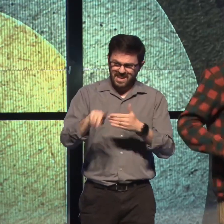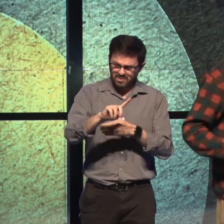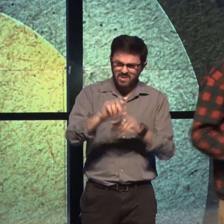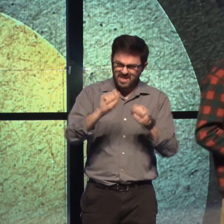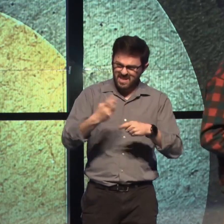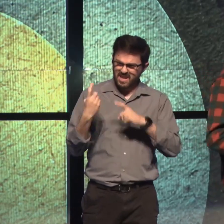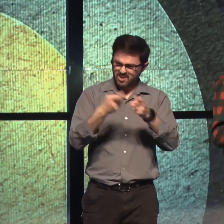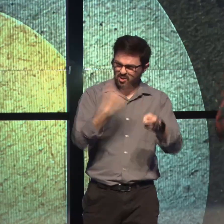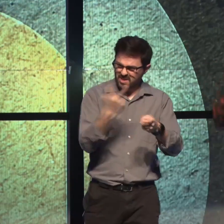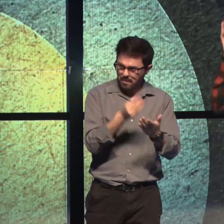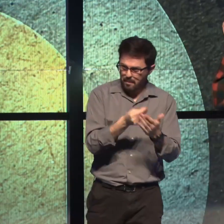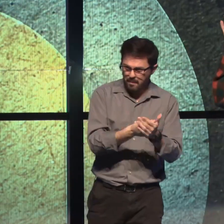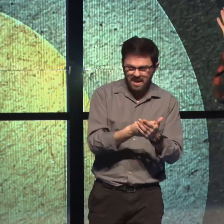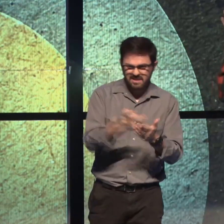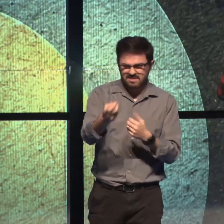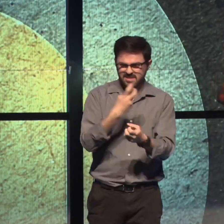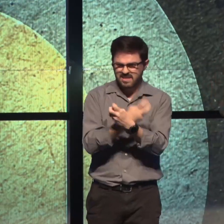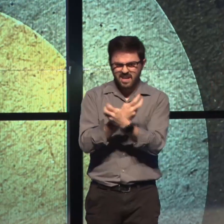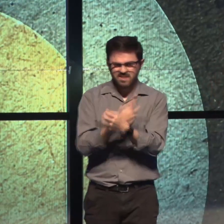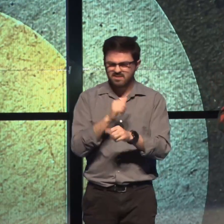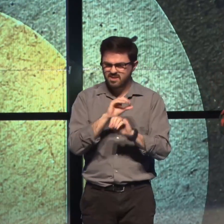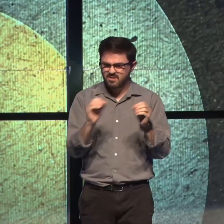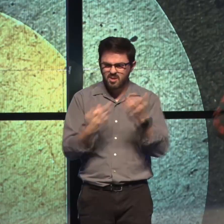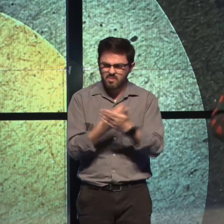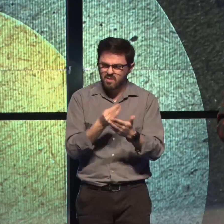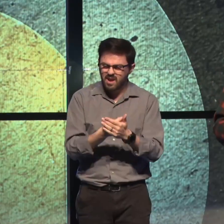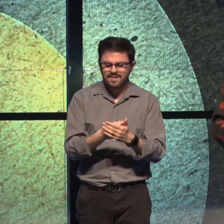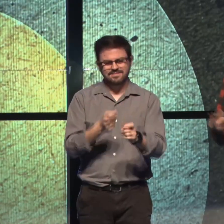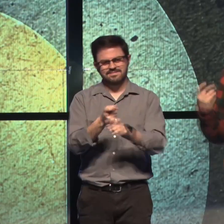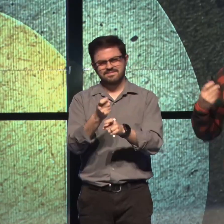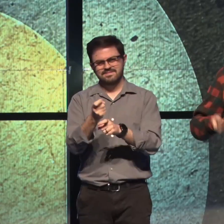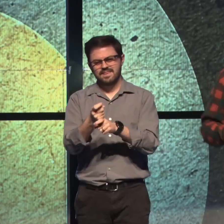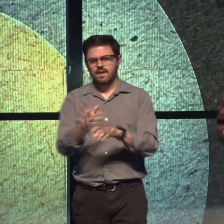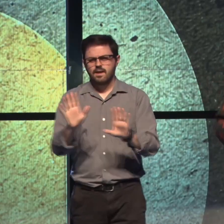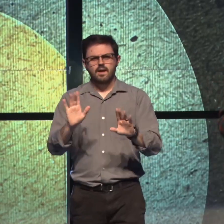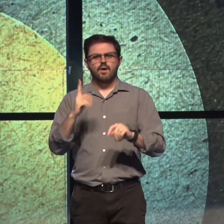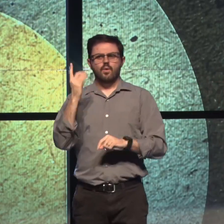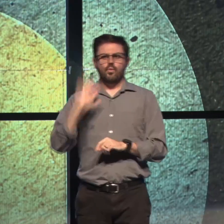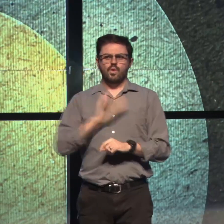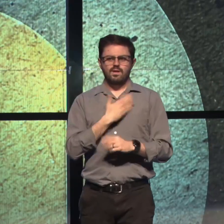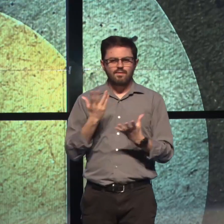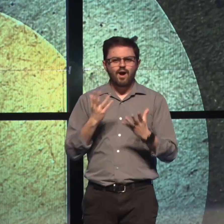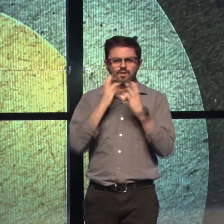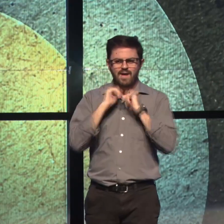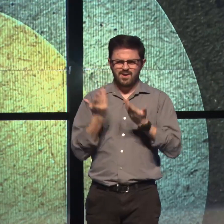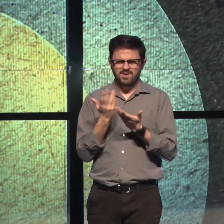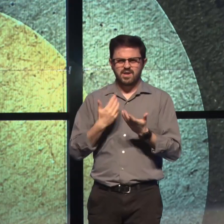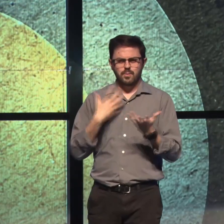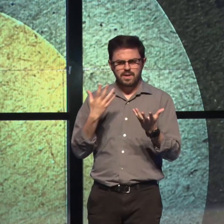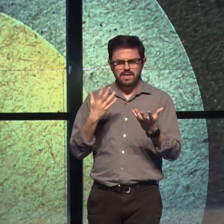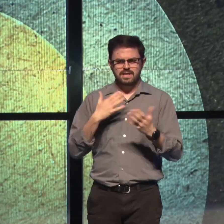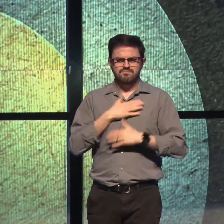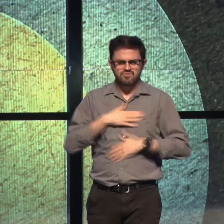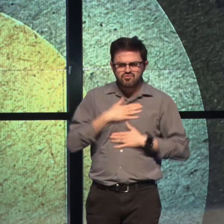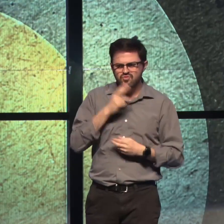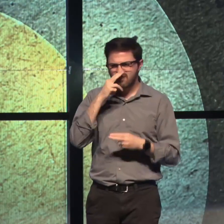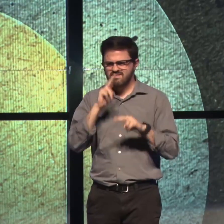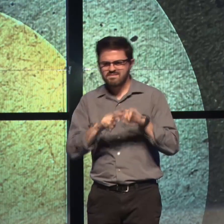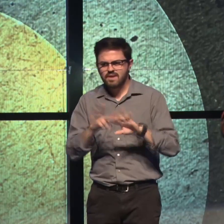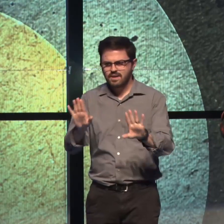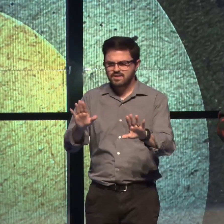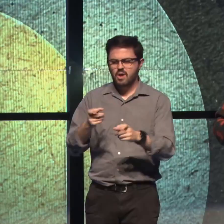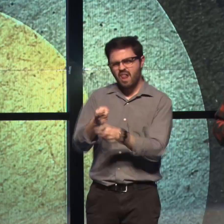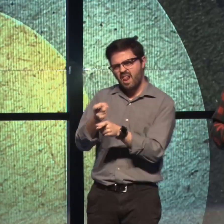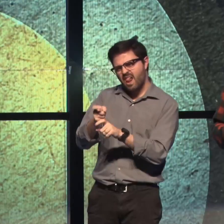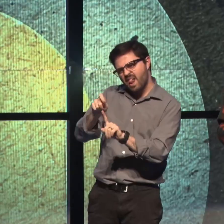whatever. Only kidding. All right, one of our values around here is fun, so I appreciate it, Sean. Thank you very much, and we'll be